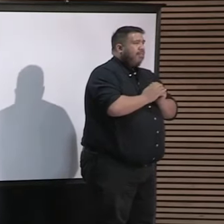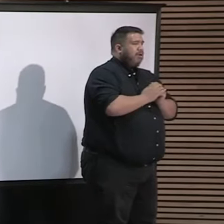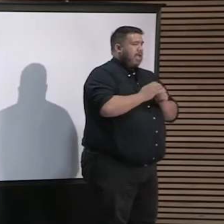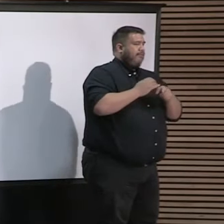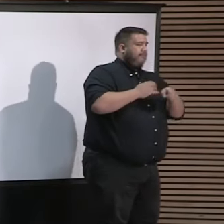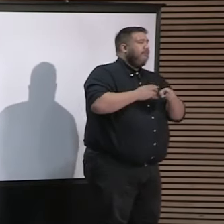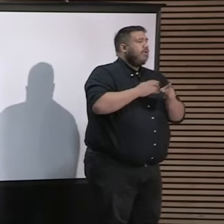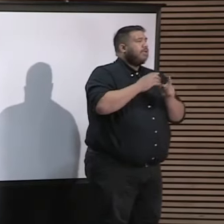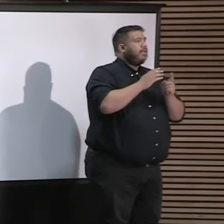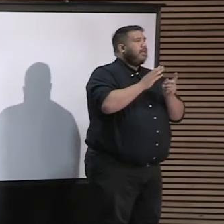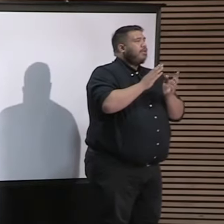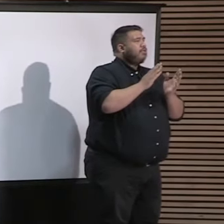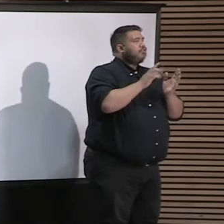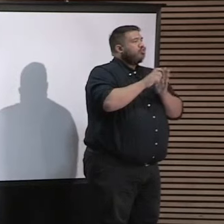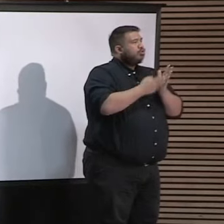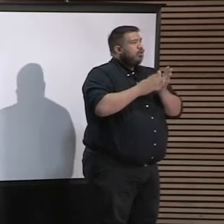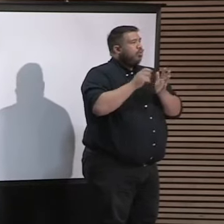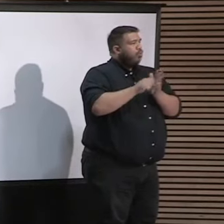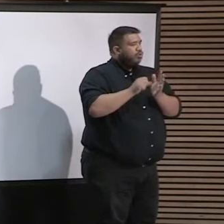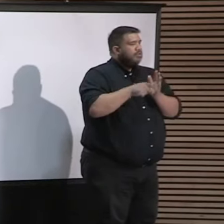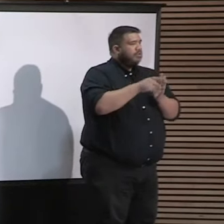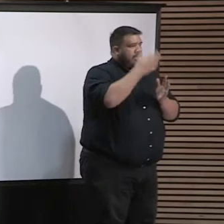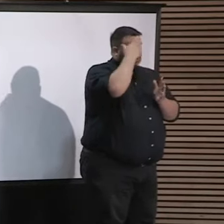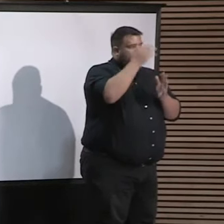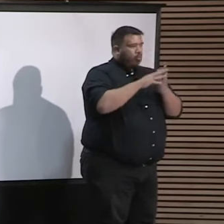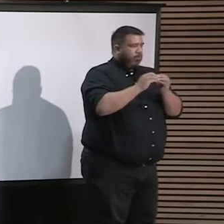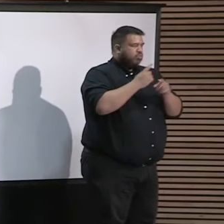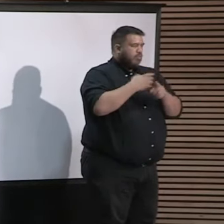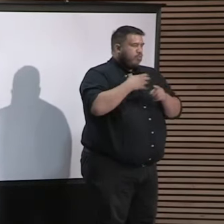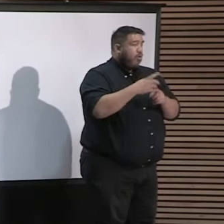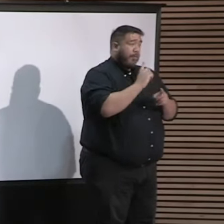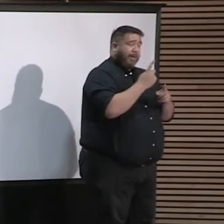to answer further questions on this later on, we have had